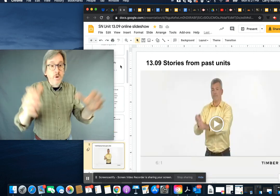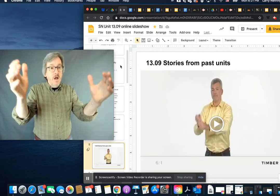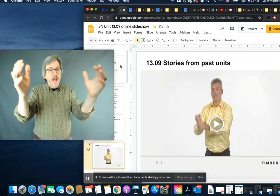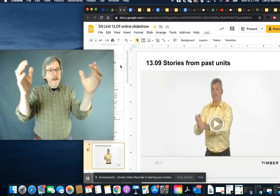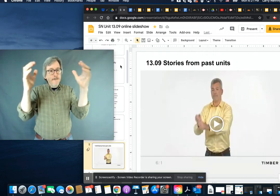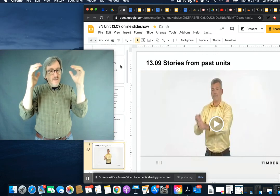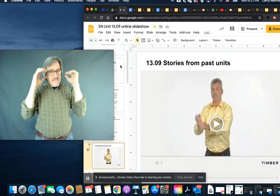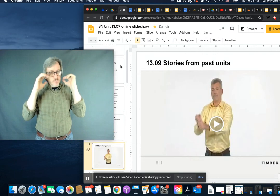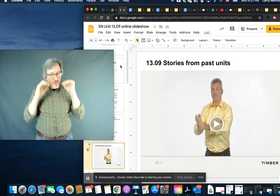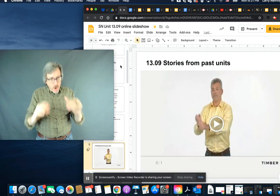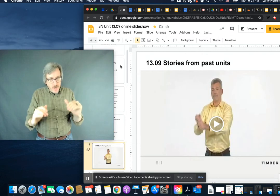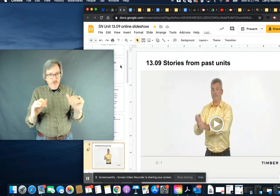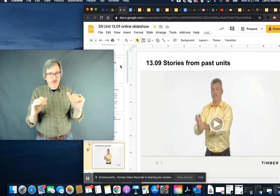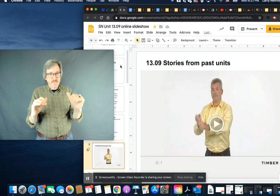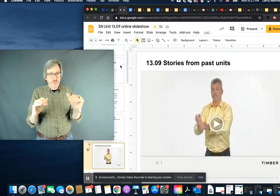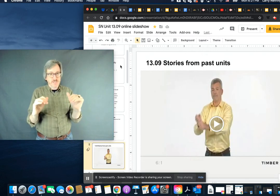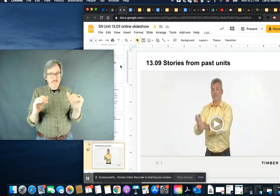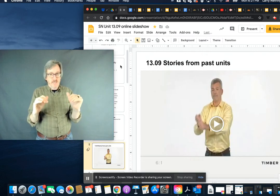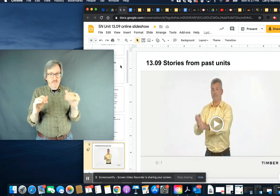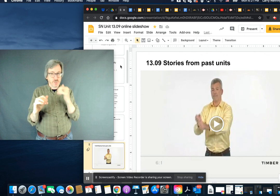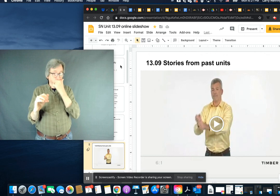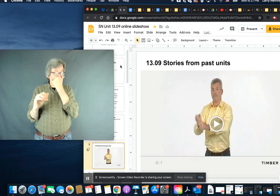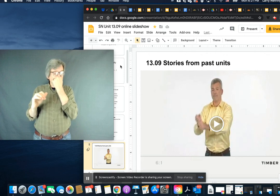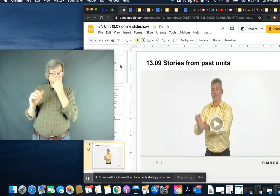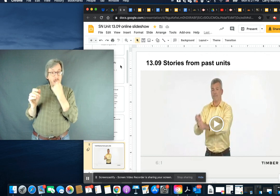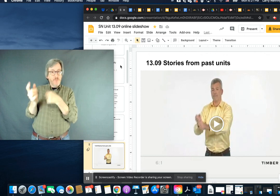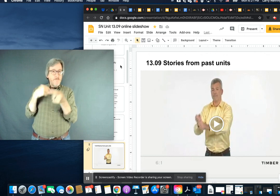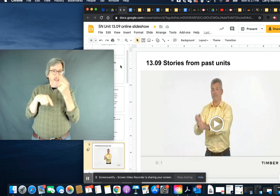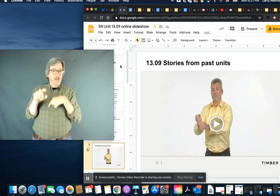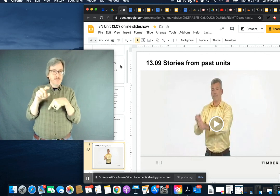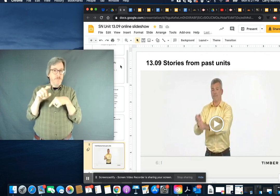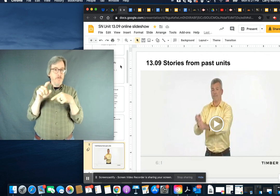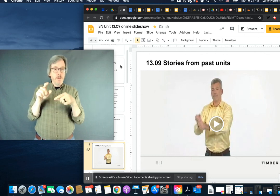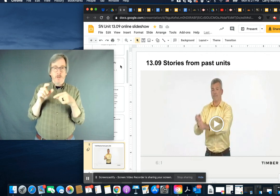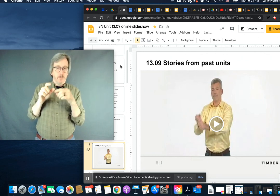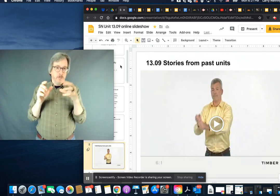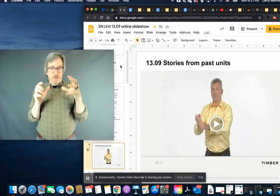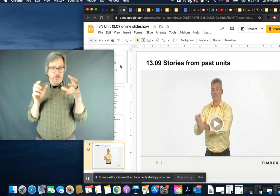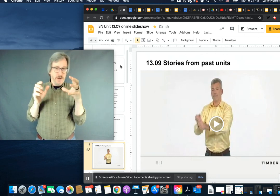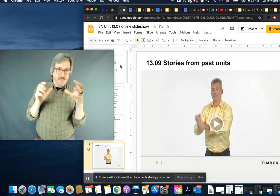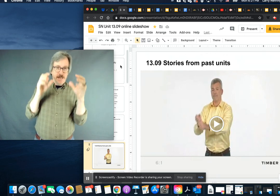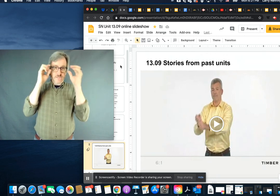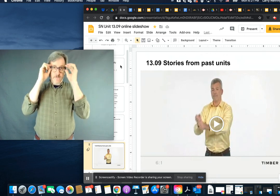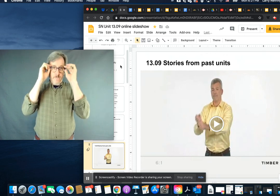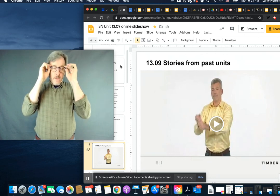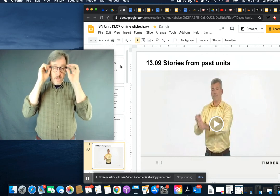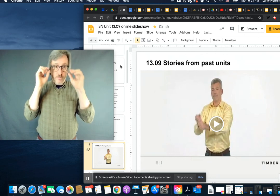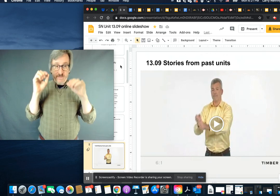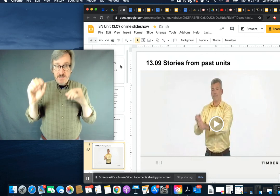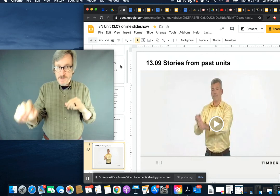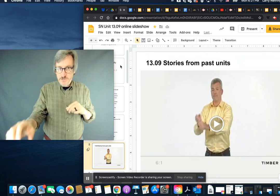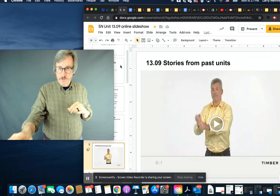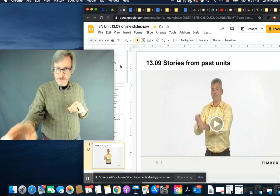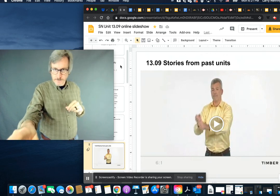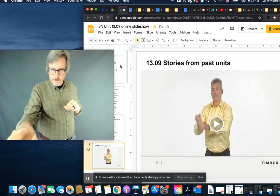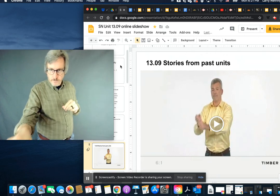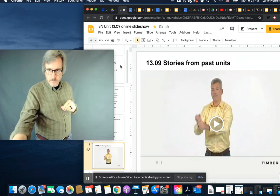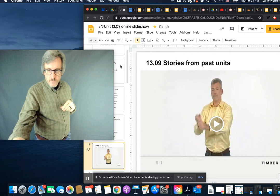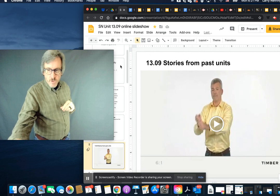So as we're talking about transitions and telling stories, I brought back some greatest hits from the previous